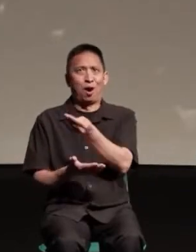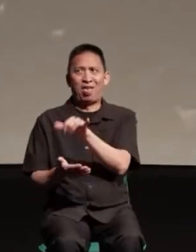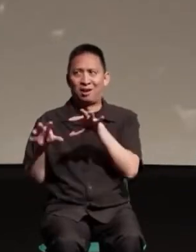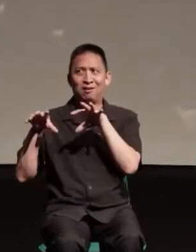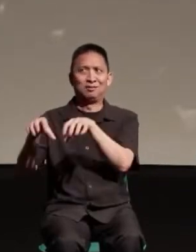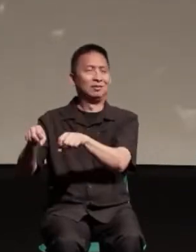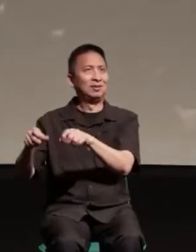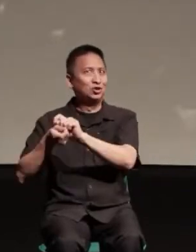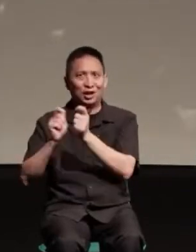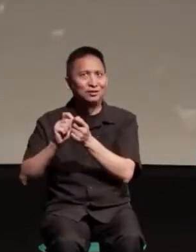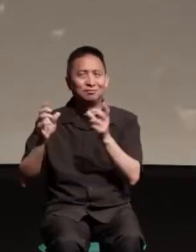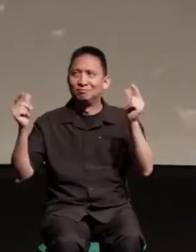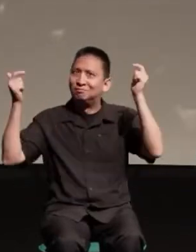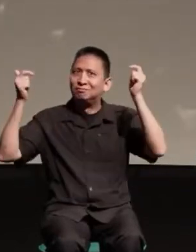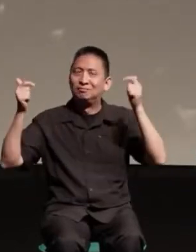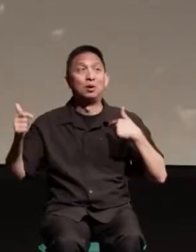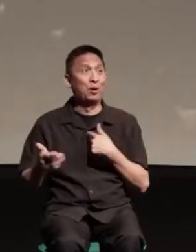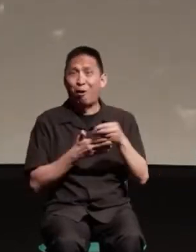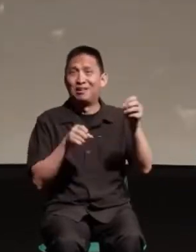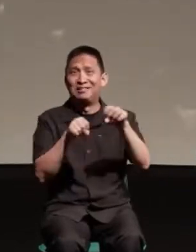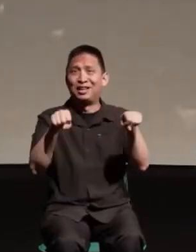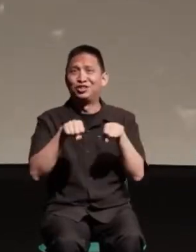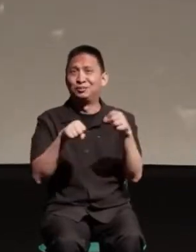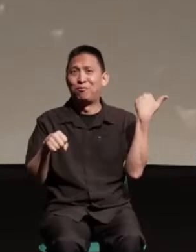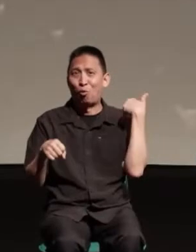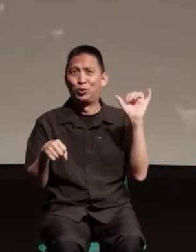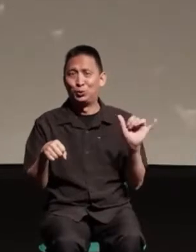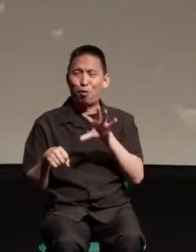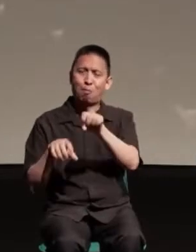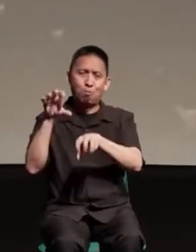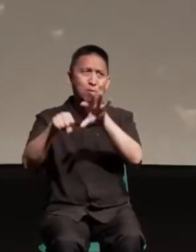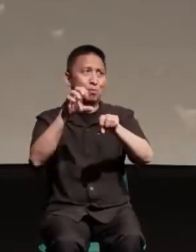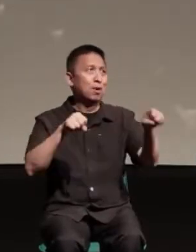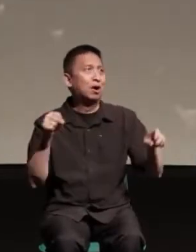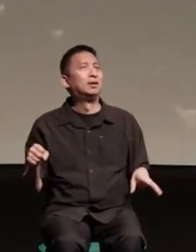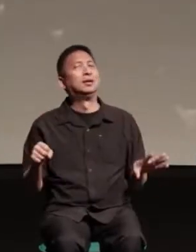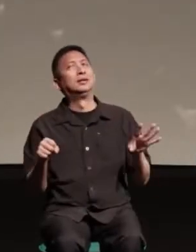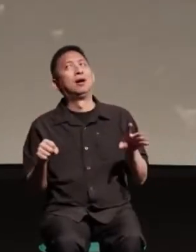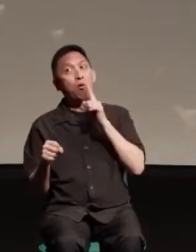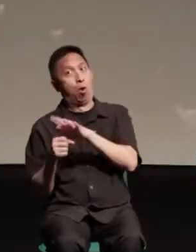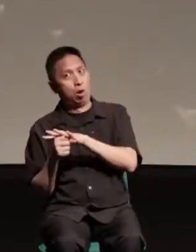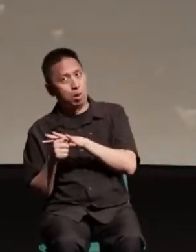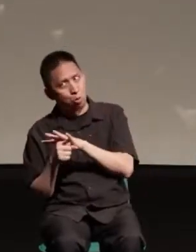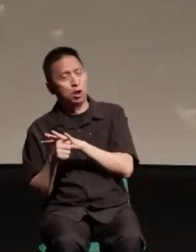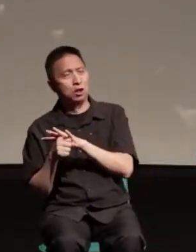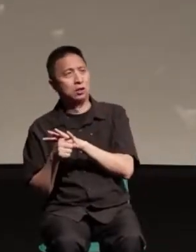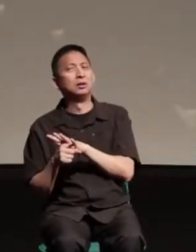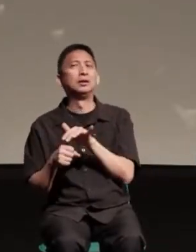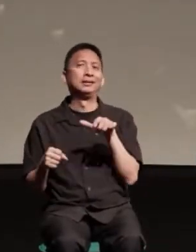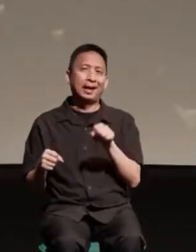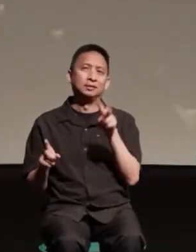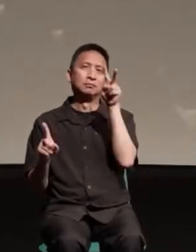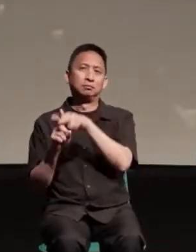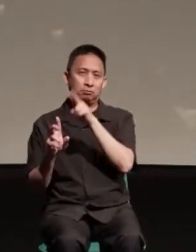Chicago. We acquired stations. And what I want to say is it's nuanced at a local level, but for the bottom line, the model is